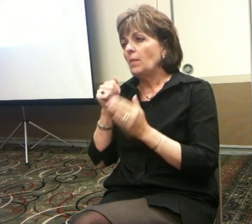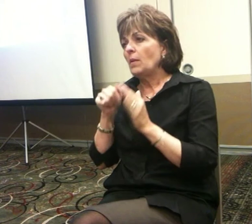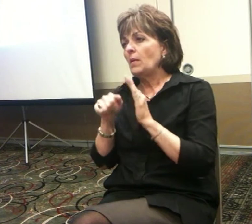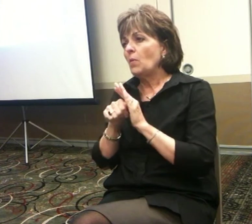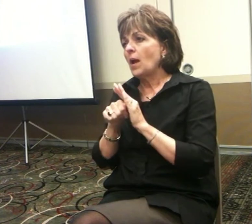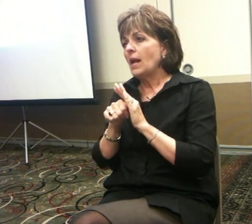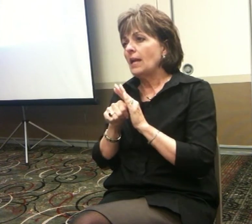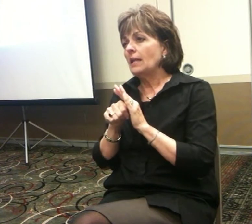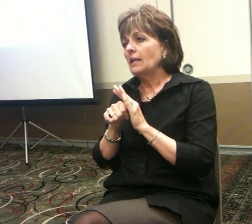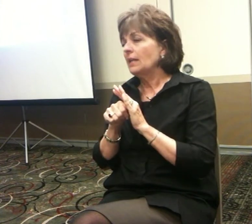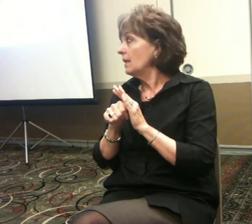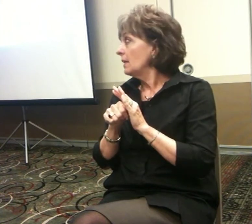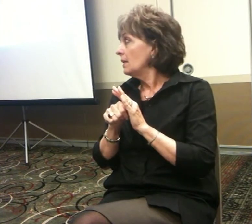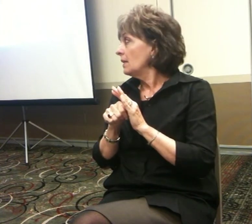Nah, you didn't do your work, okay?